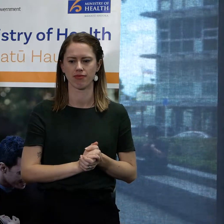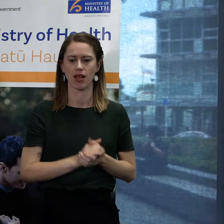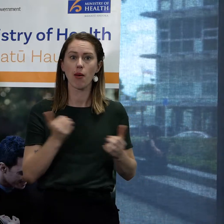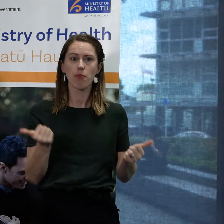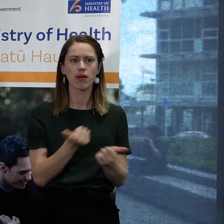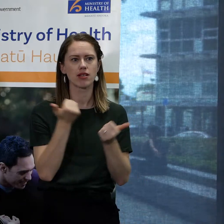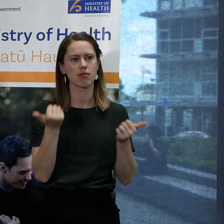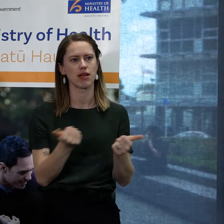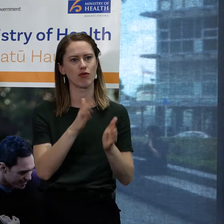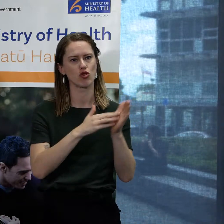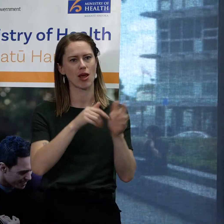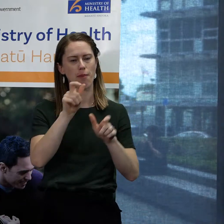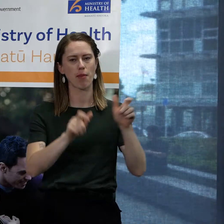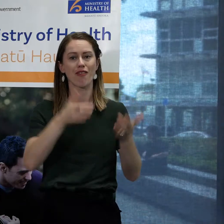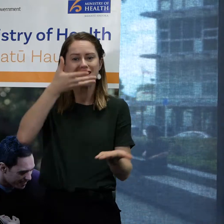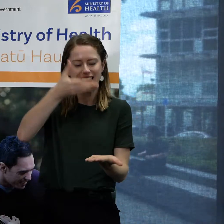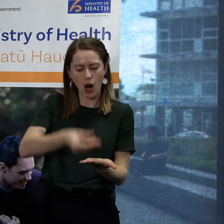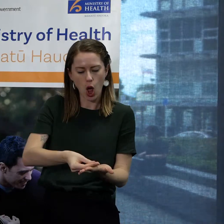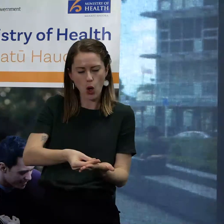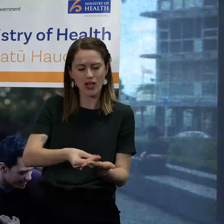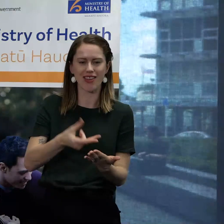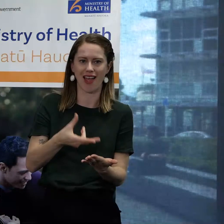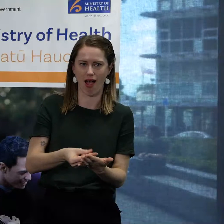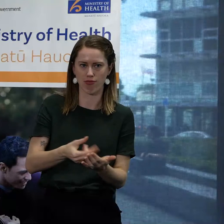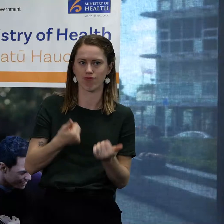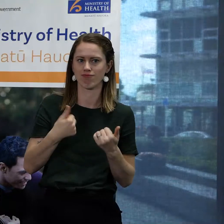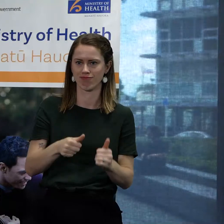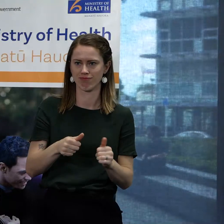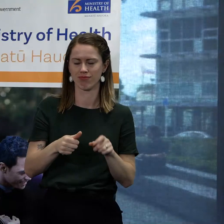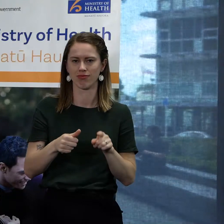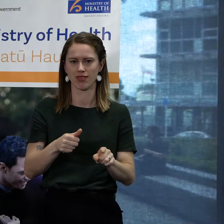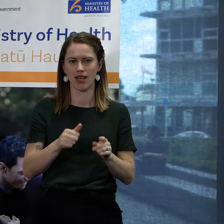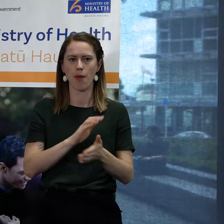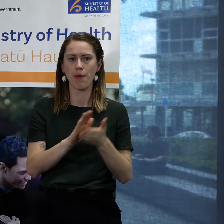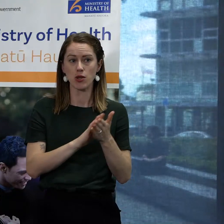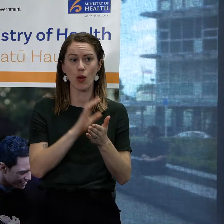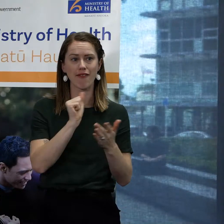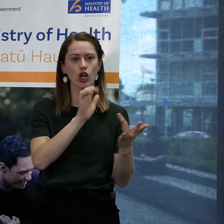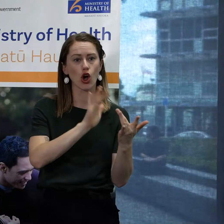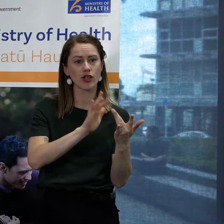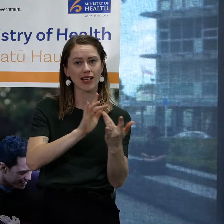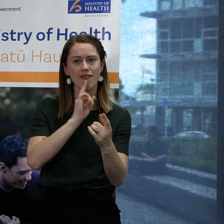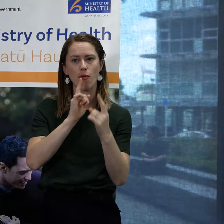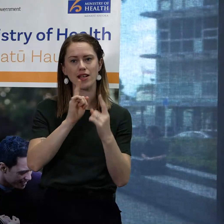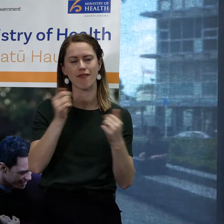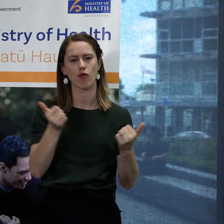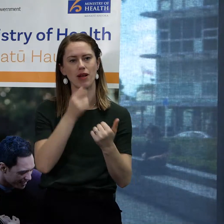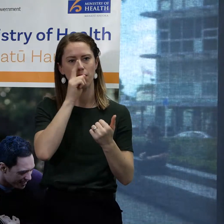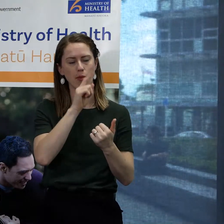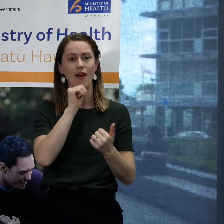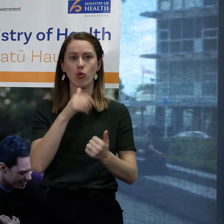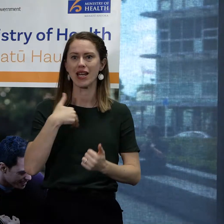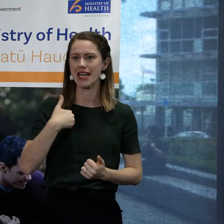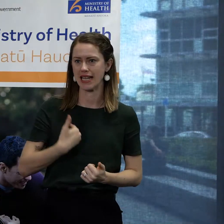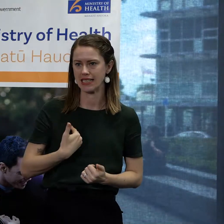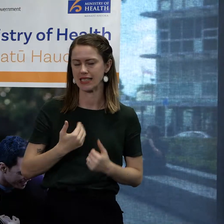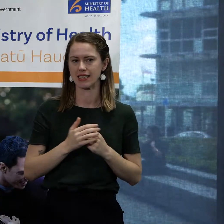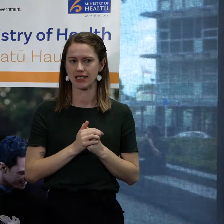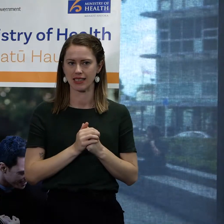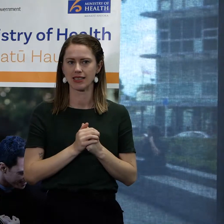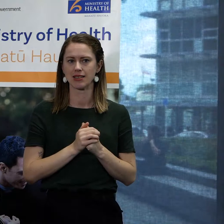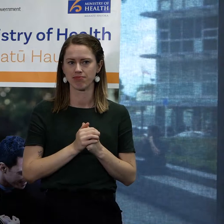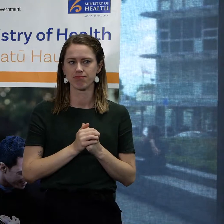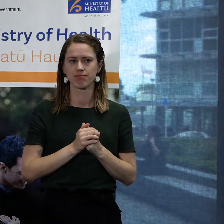that have downloaded the app. The next step, and because of that, we have up-to-date contact details on many people, and we are able